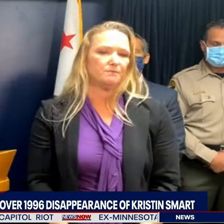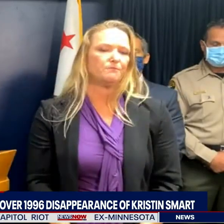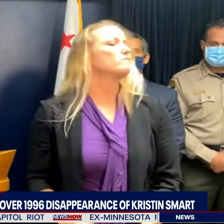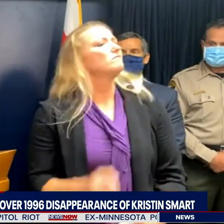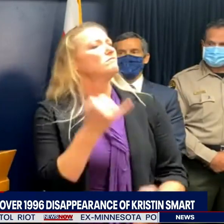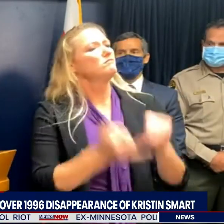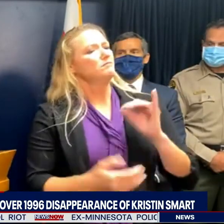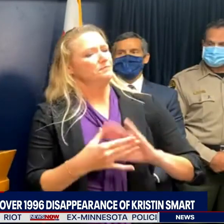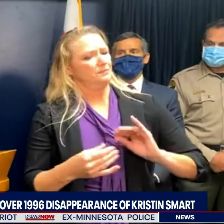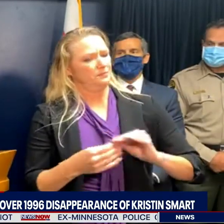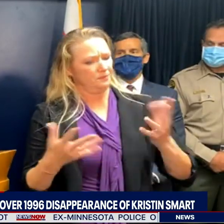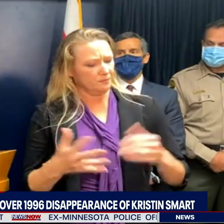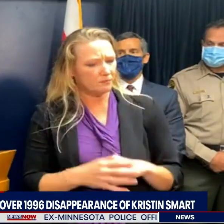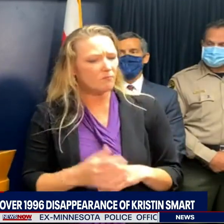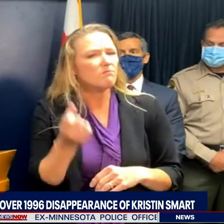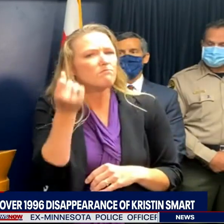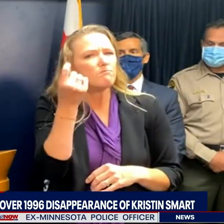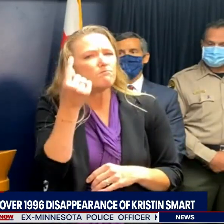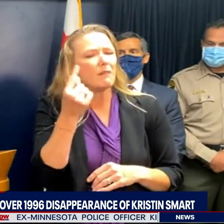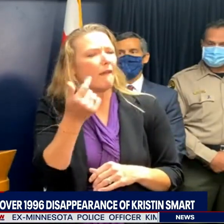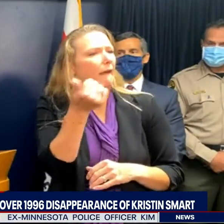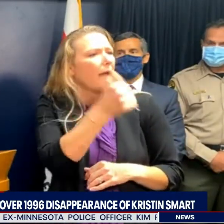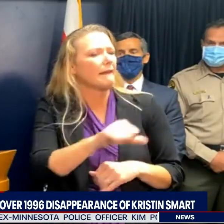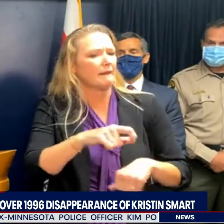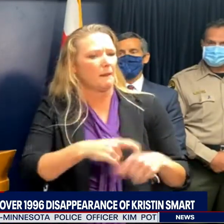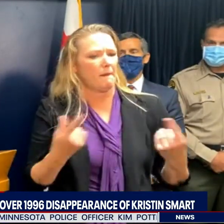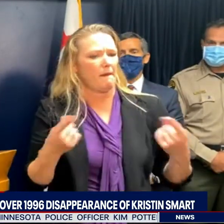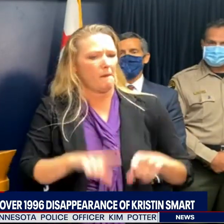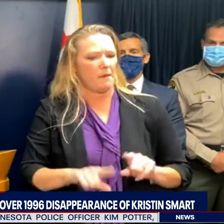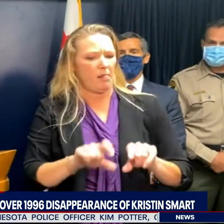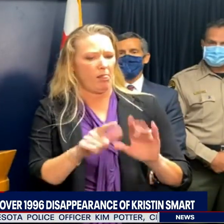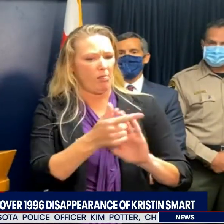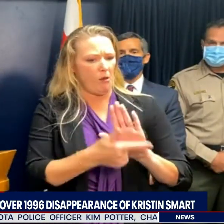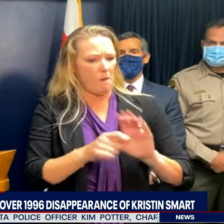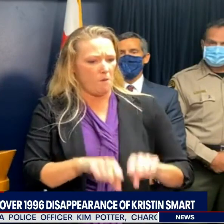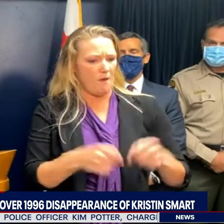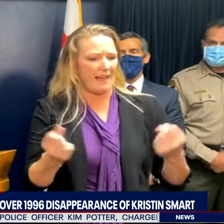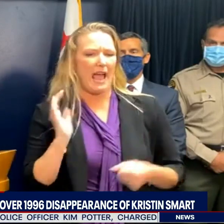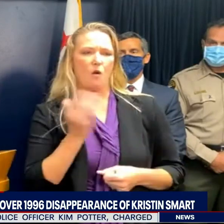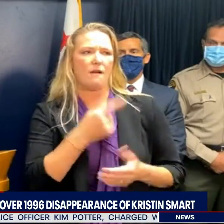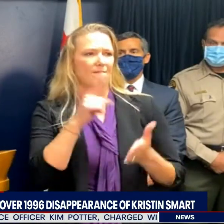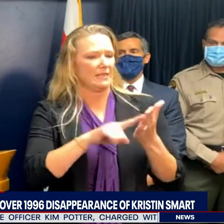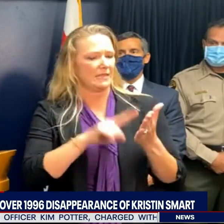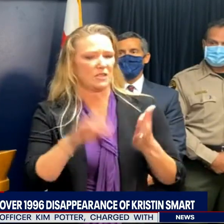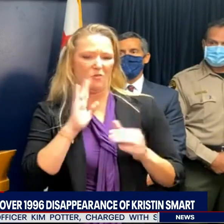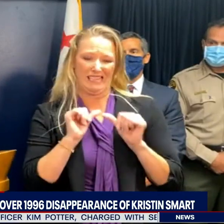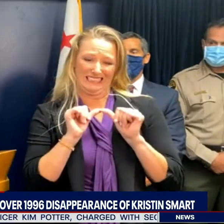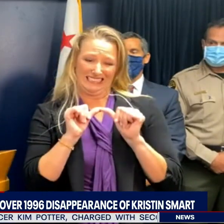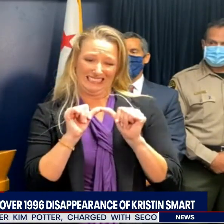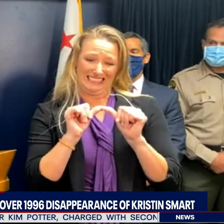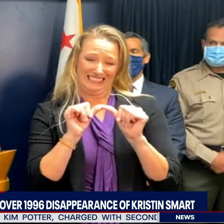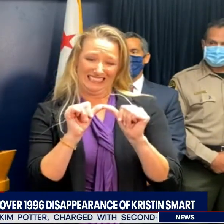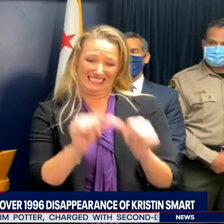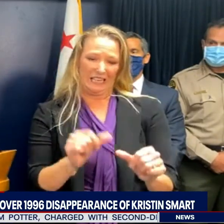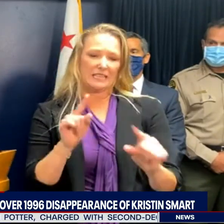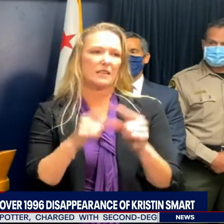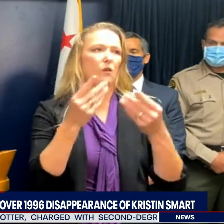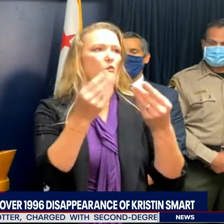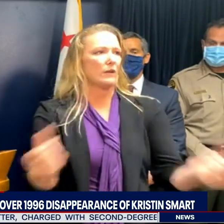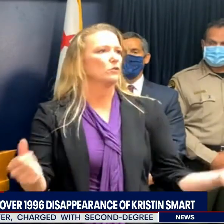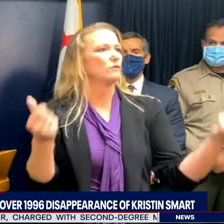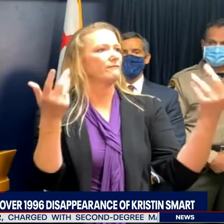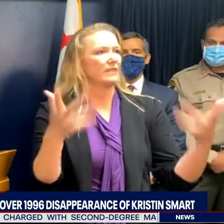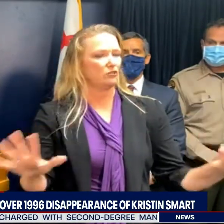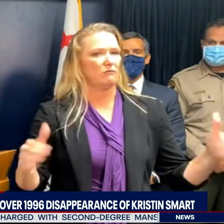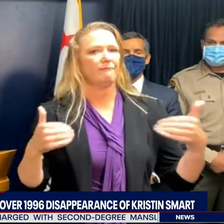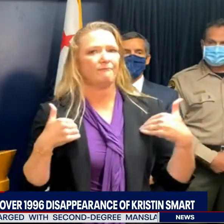with any criminal case, our investigation is always ongoing up until the very end, until the case is resolved. And so